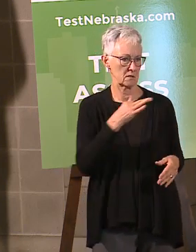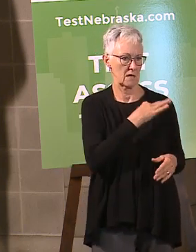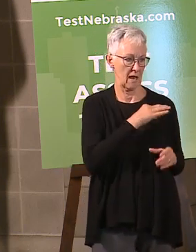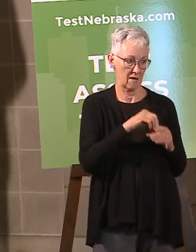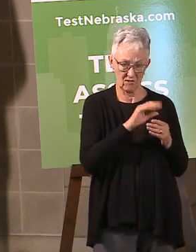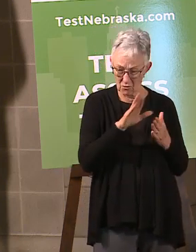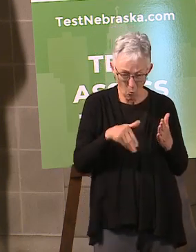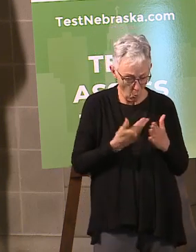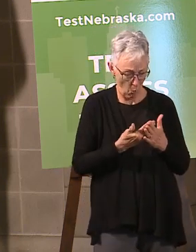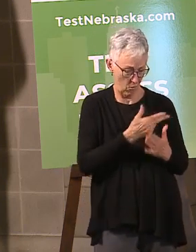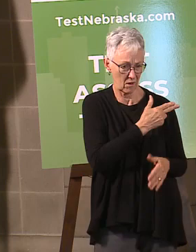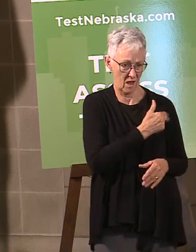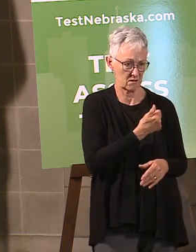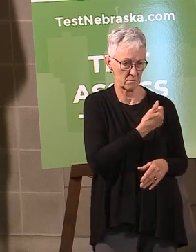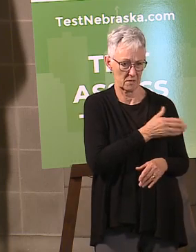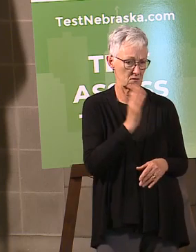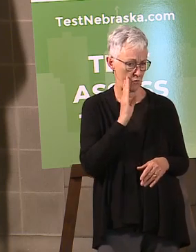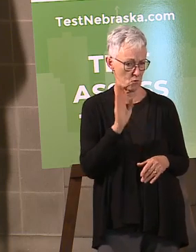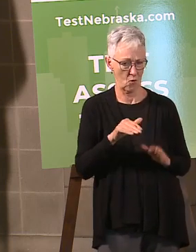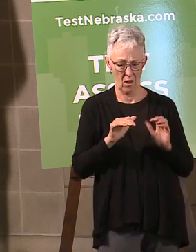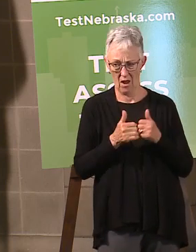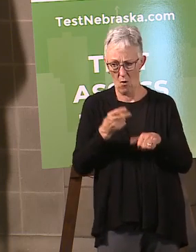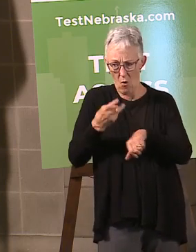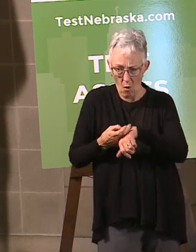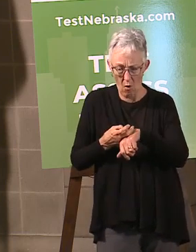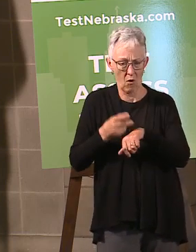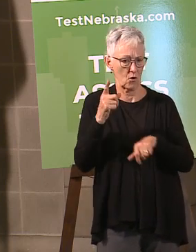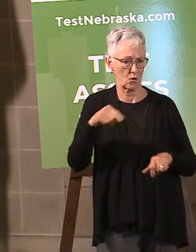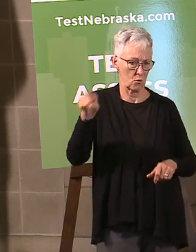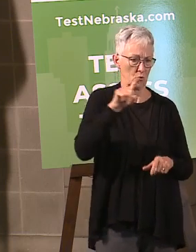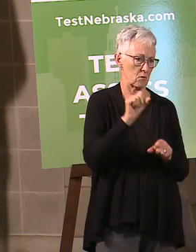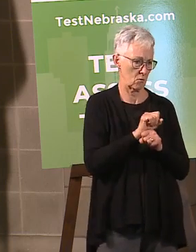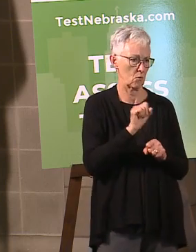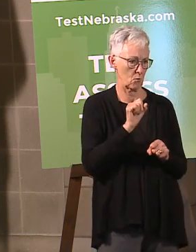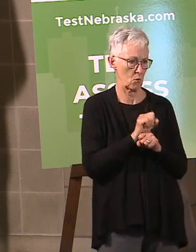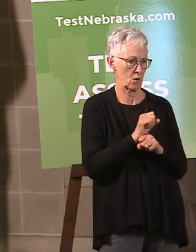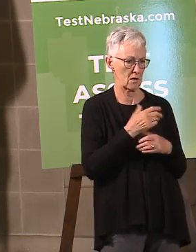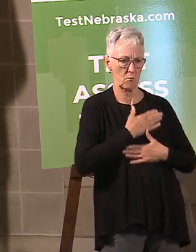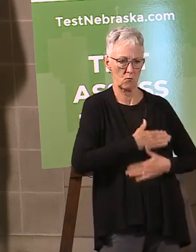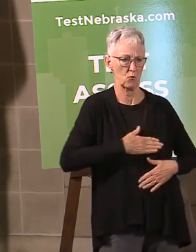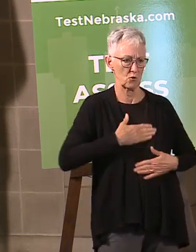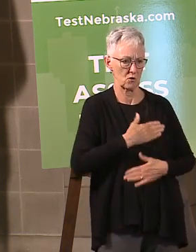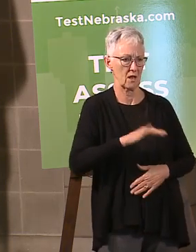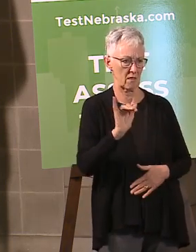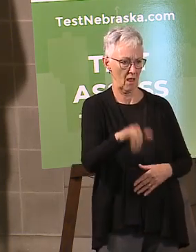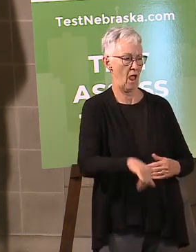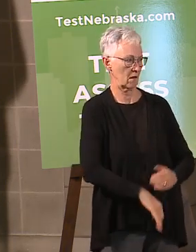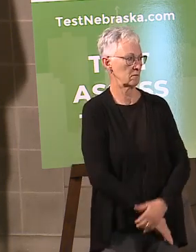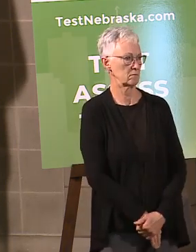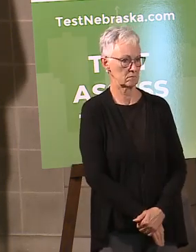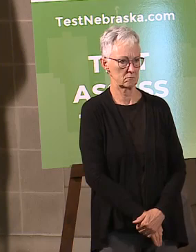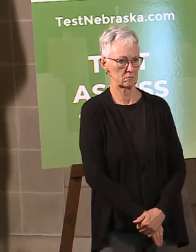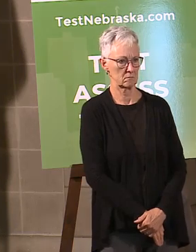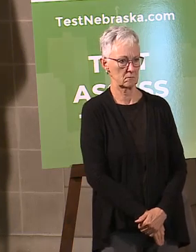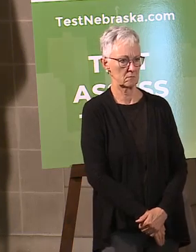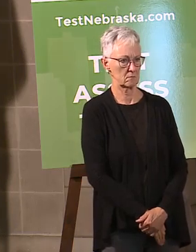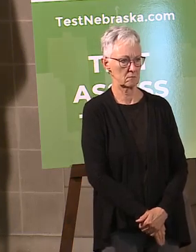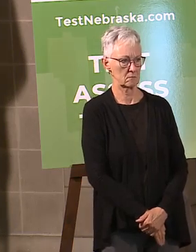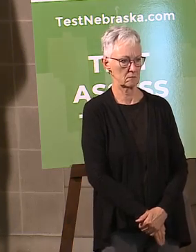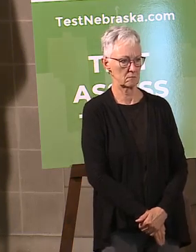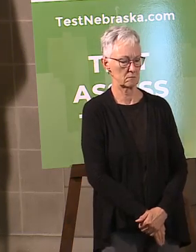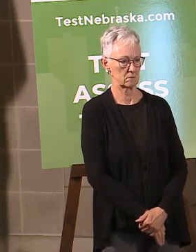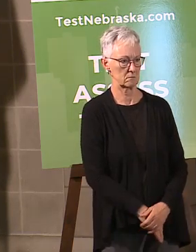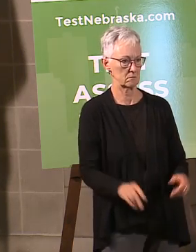working. We really appreciate it. And, hang in there. We have some questions for John Alvin